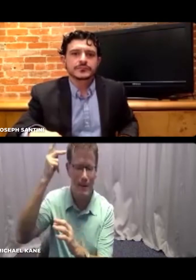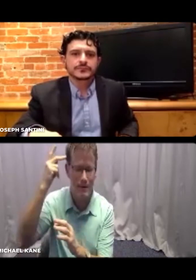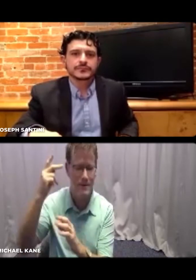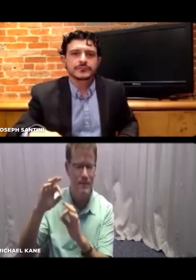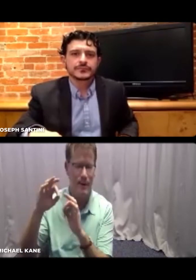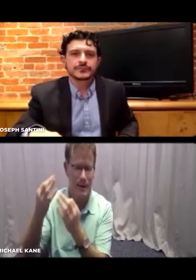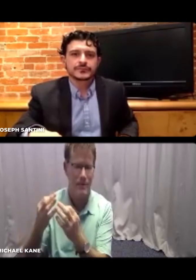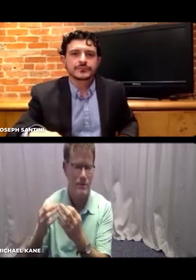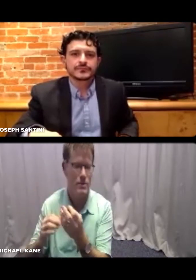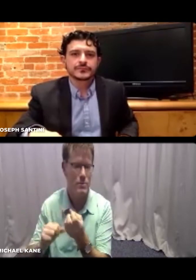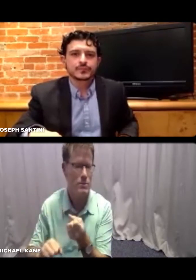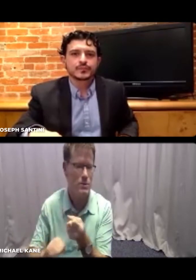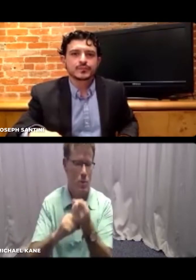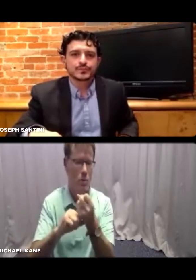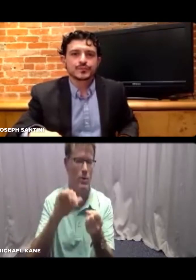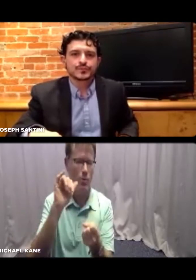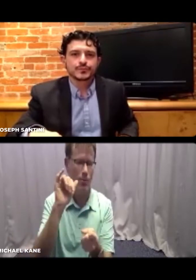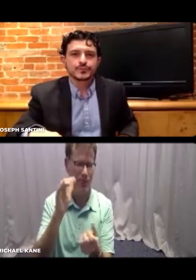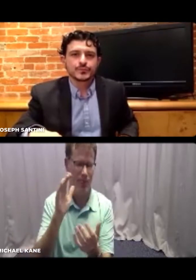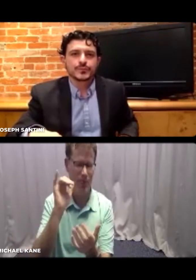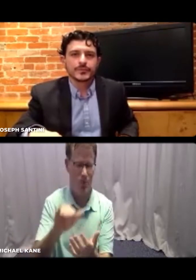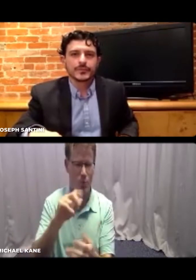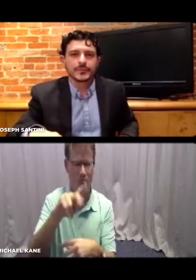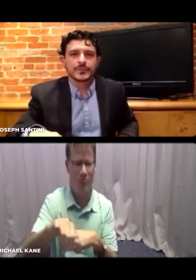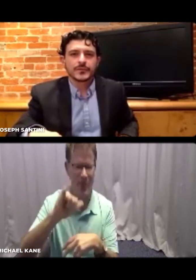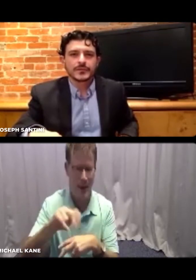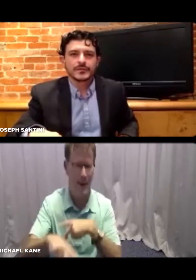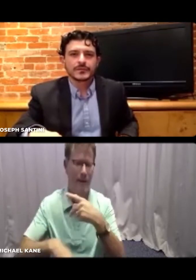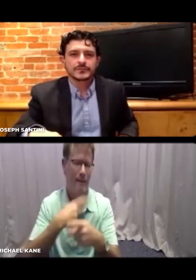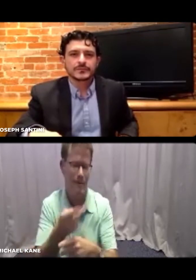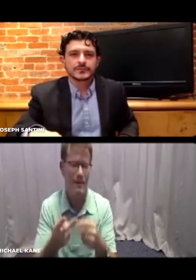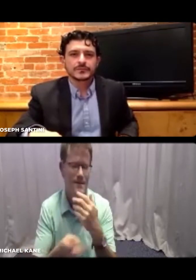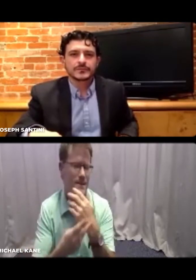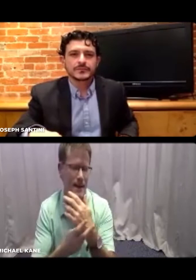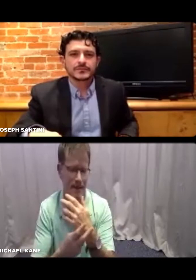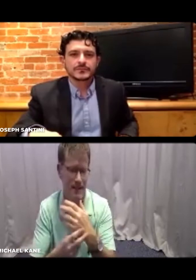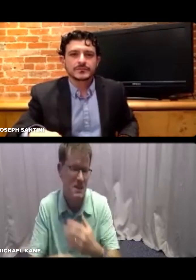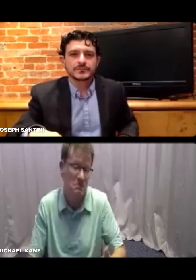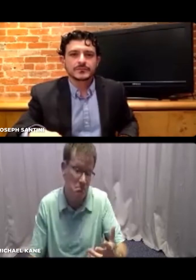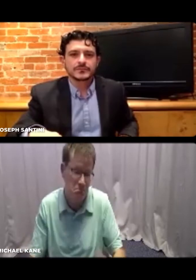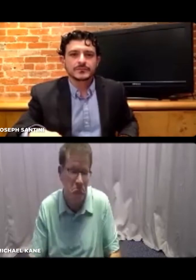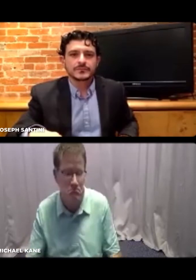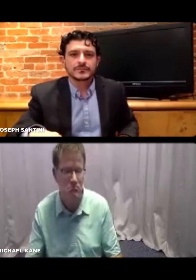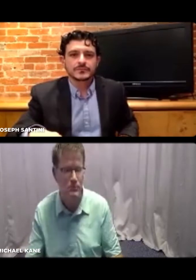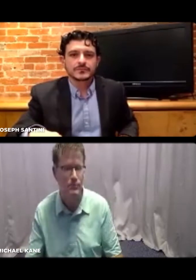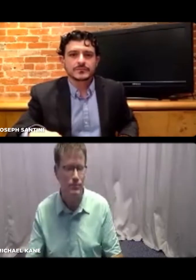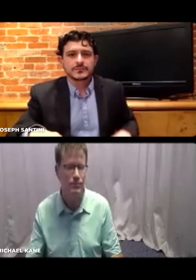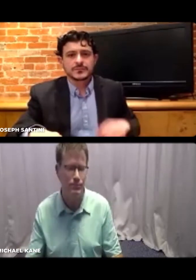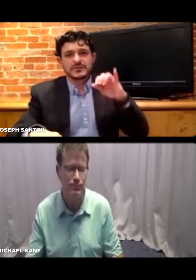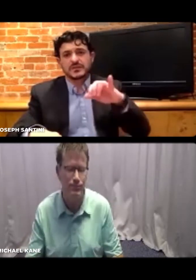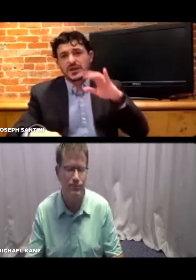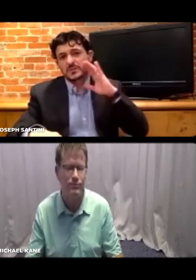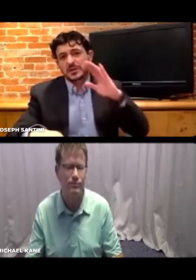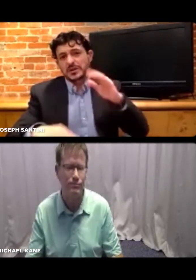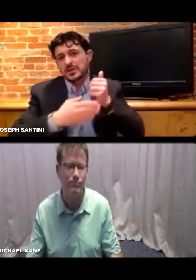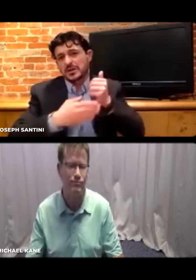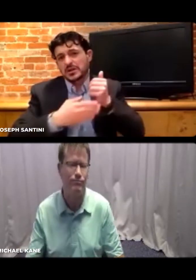I ask my students to ask their parents about that type of savings plan.